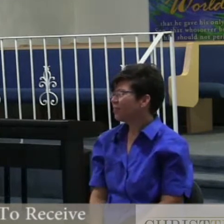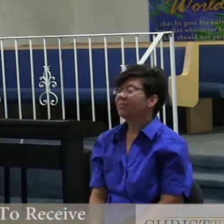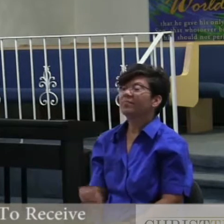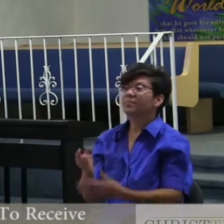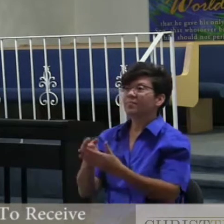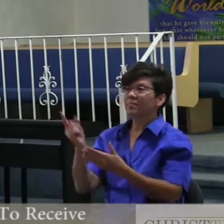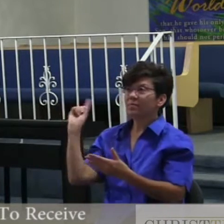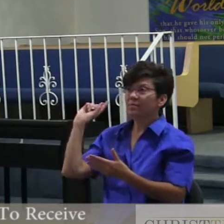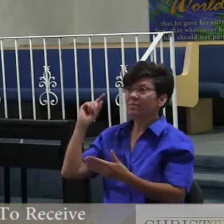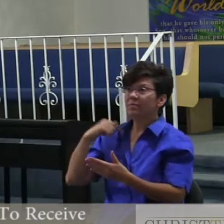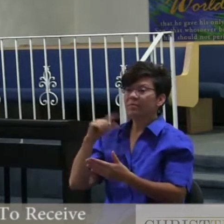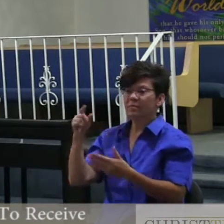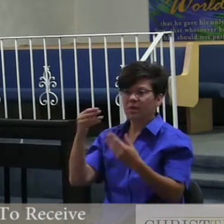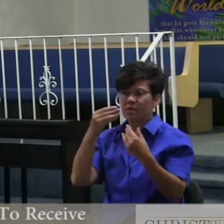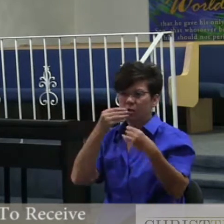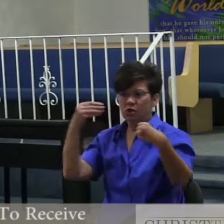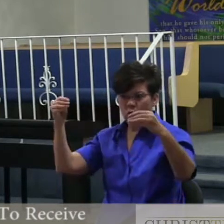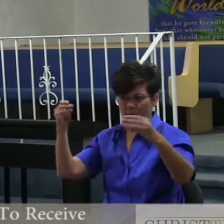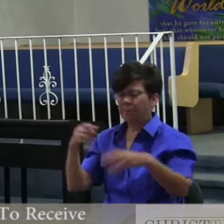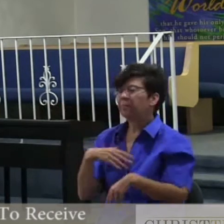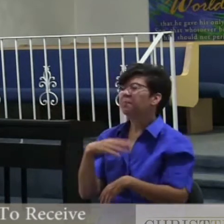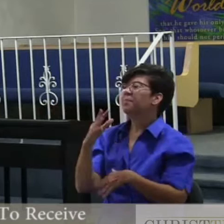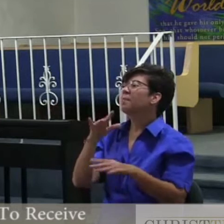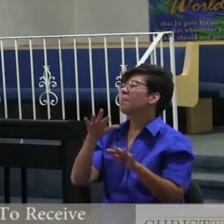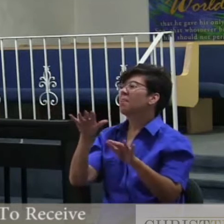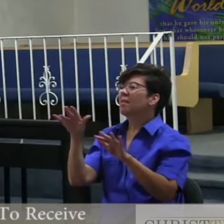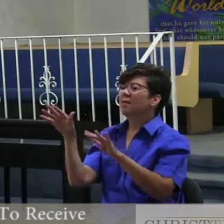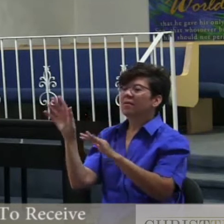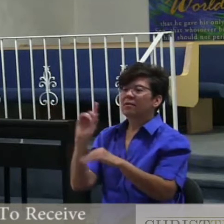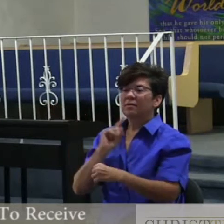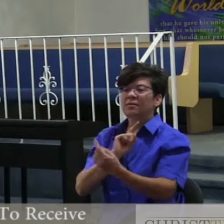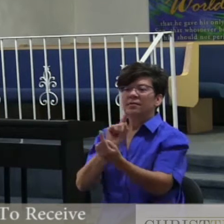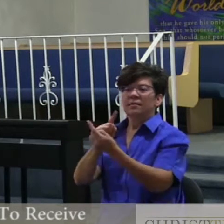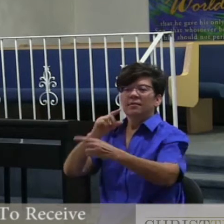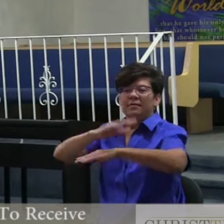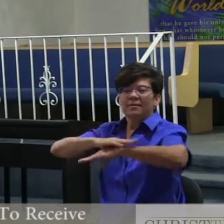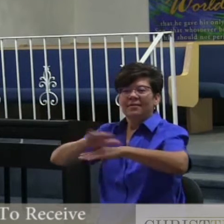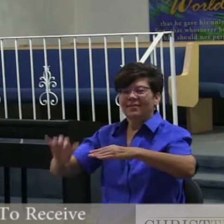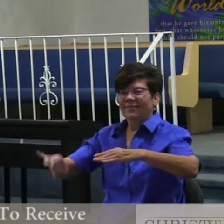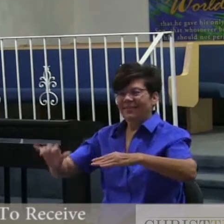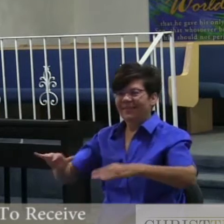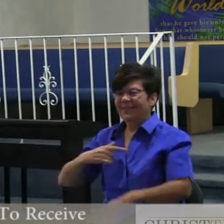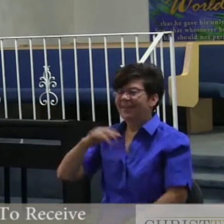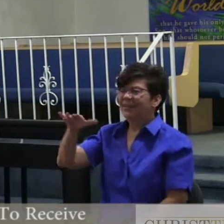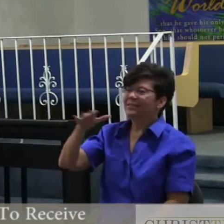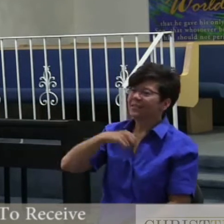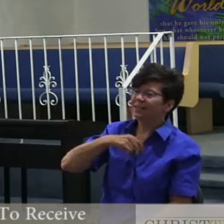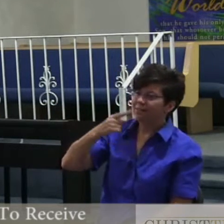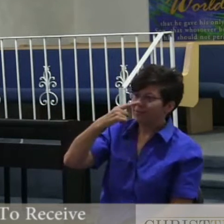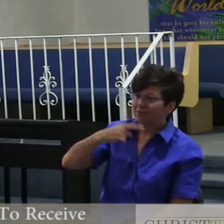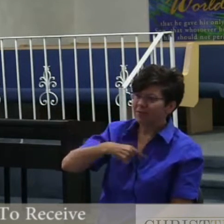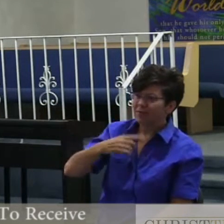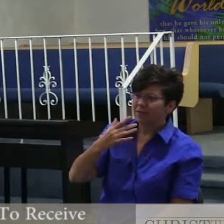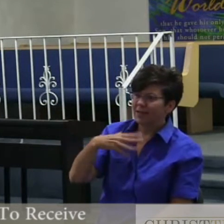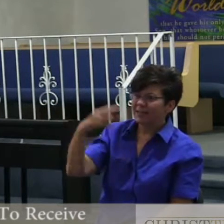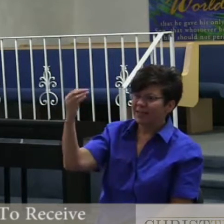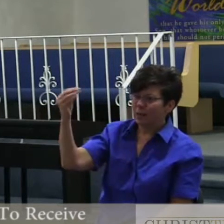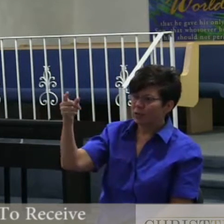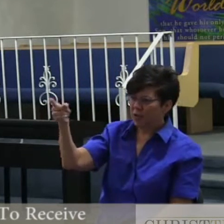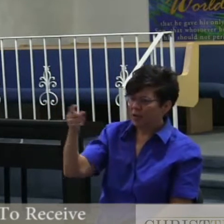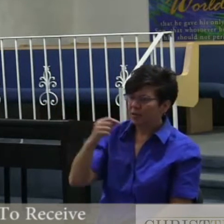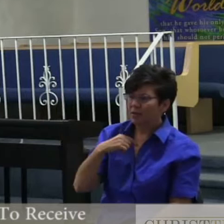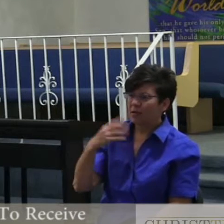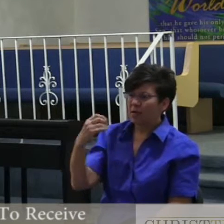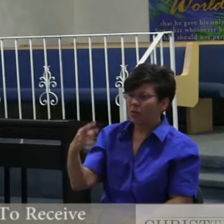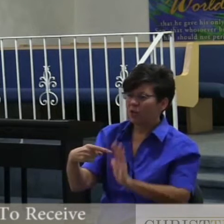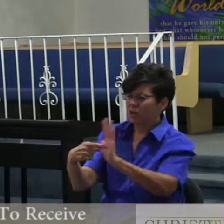Last week, I went to the store. I walked up to the cashier. I said, may I please take this outside? I